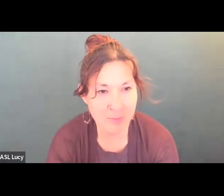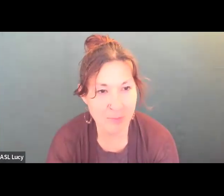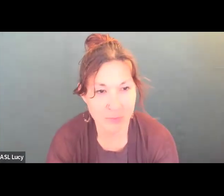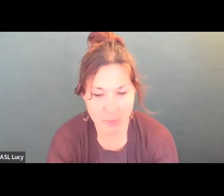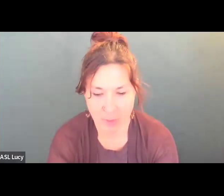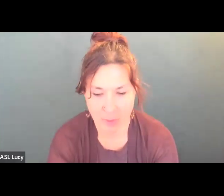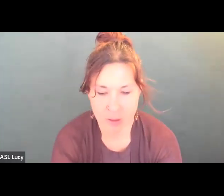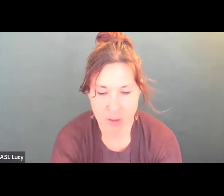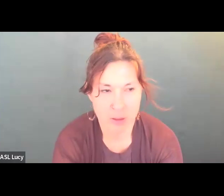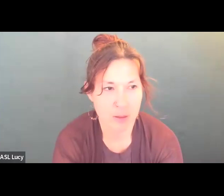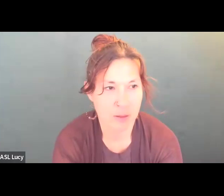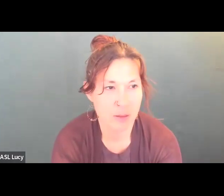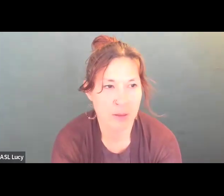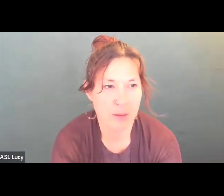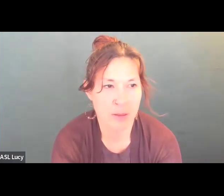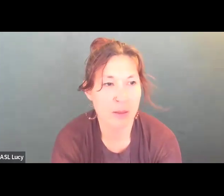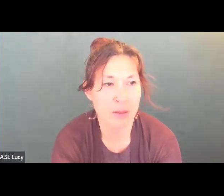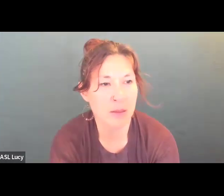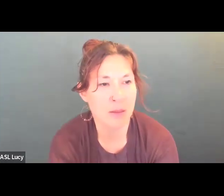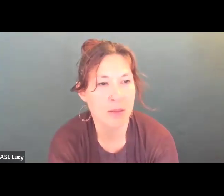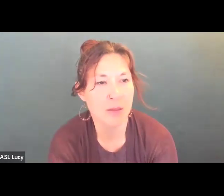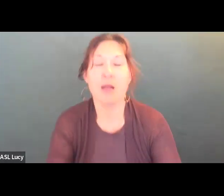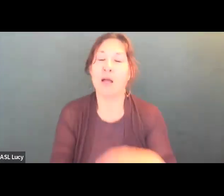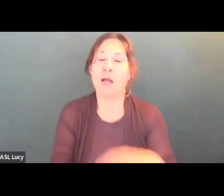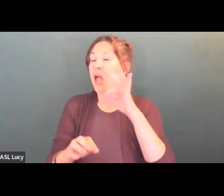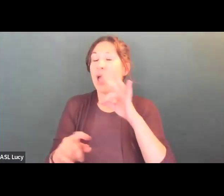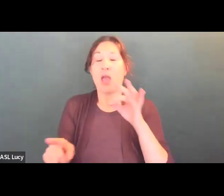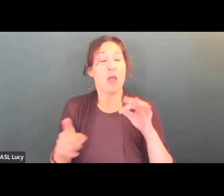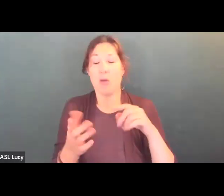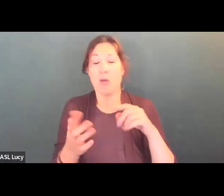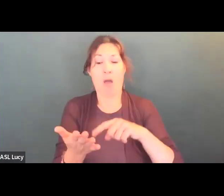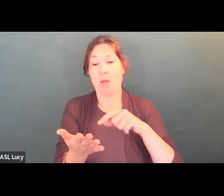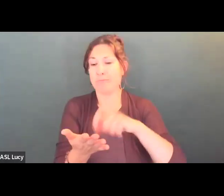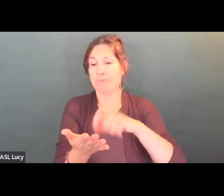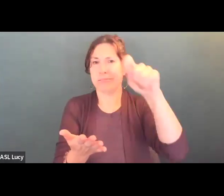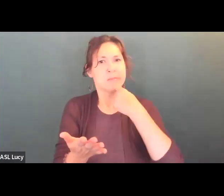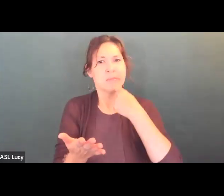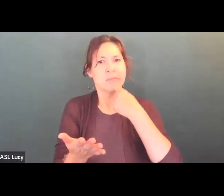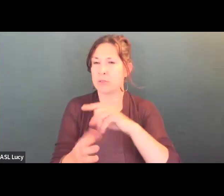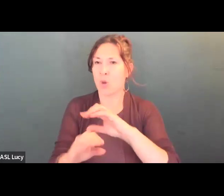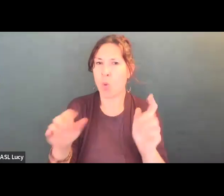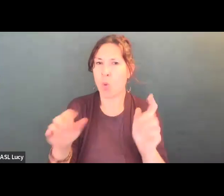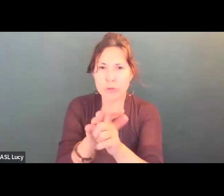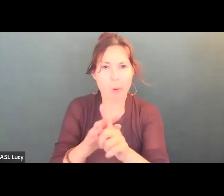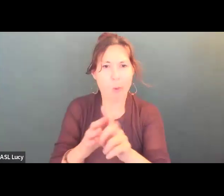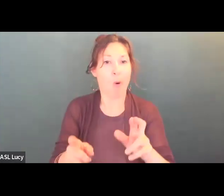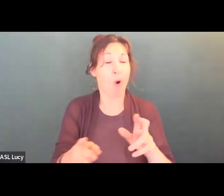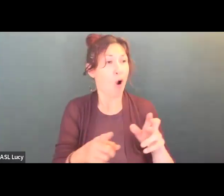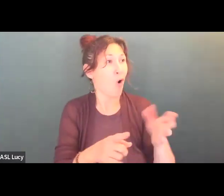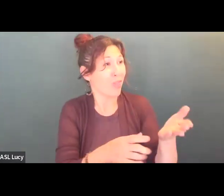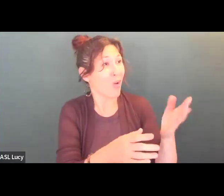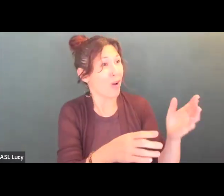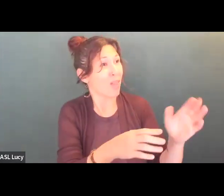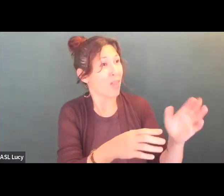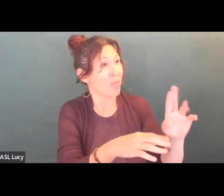a no-show when they were actually on the bus, or they were marked as dropped off before they were dropped off. And some of that is, the drivers